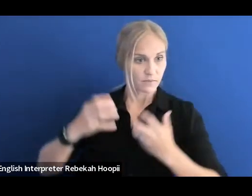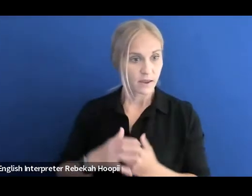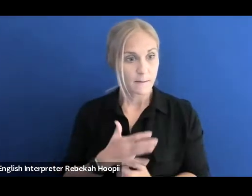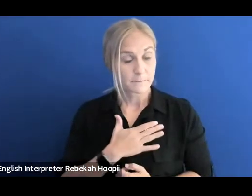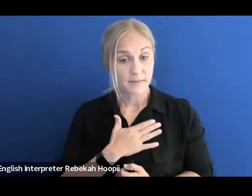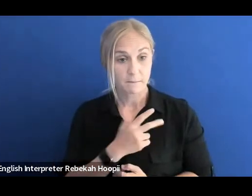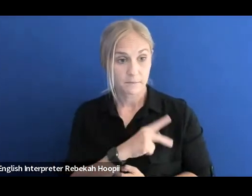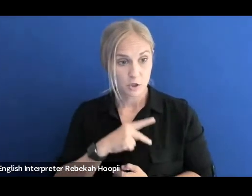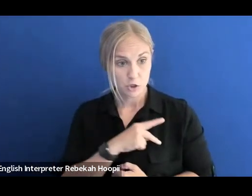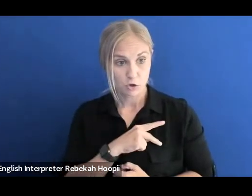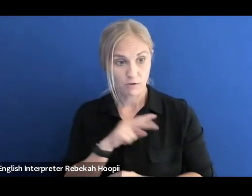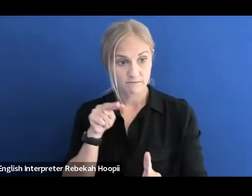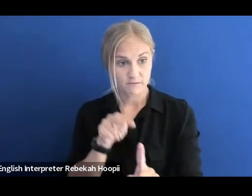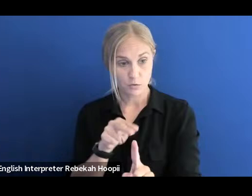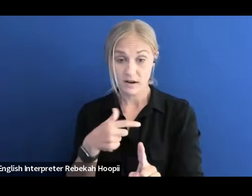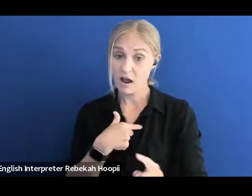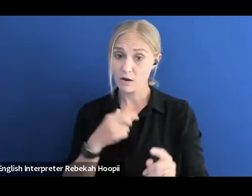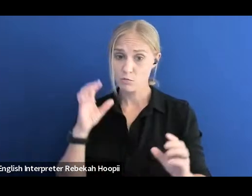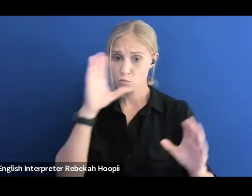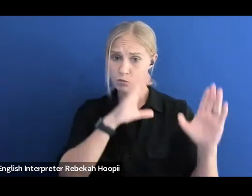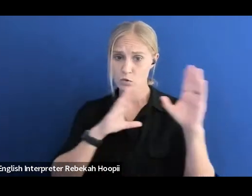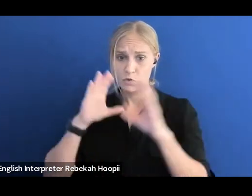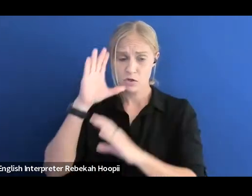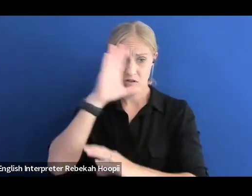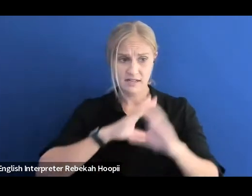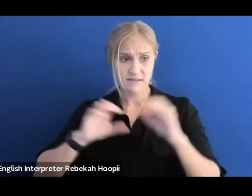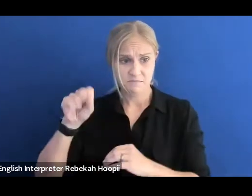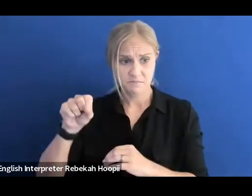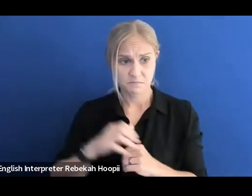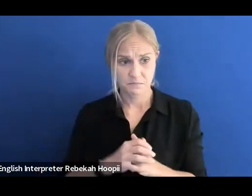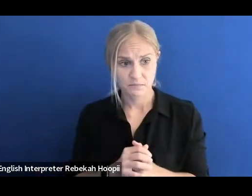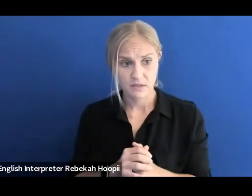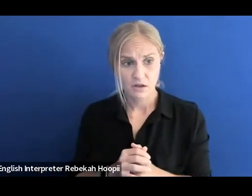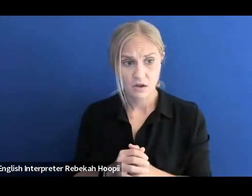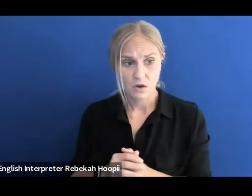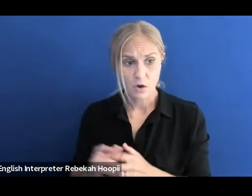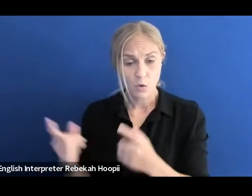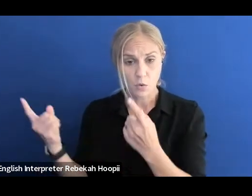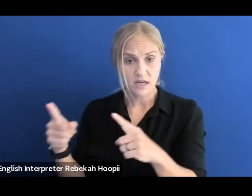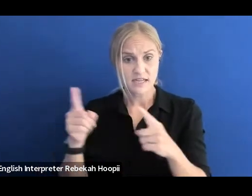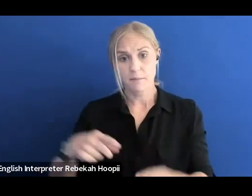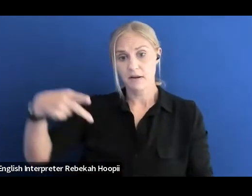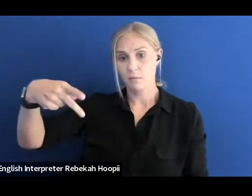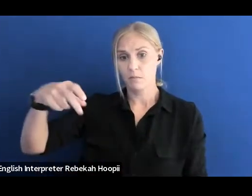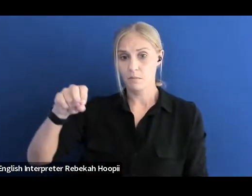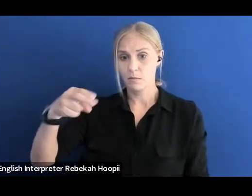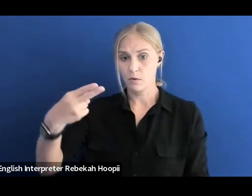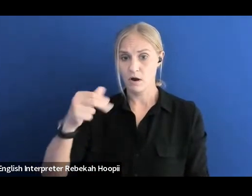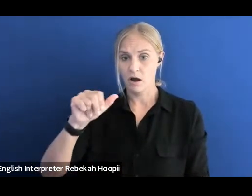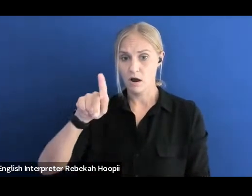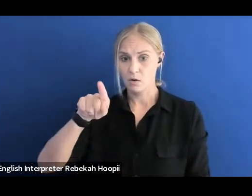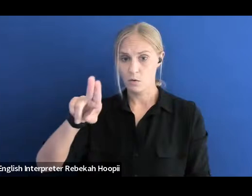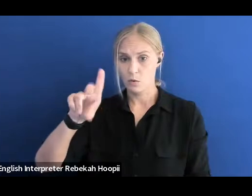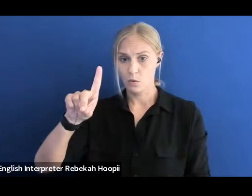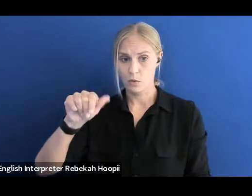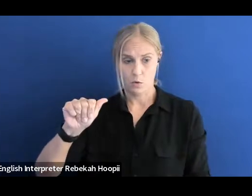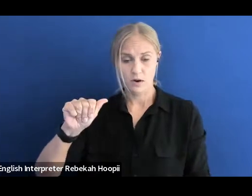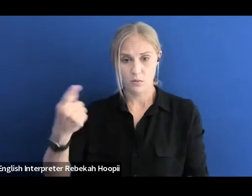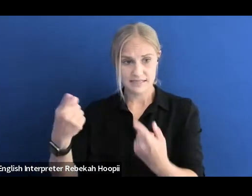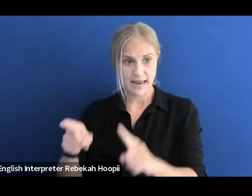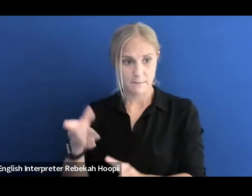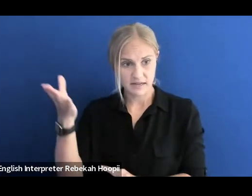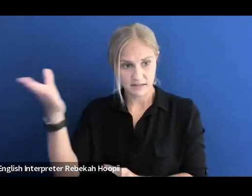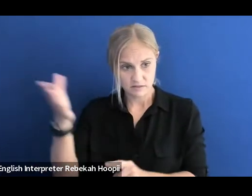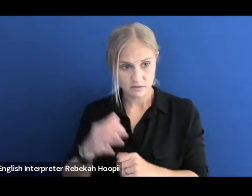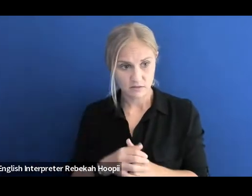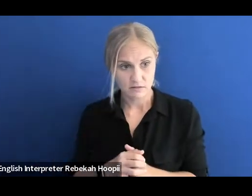homeborn, and I'm really worried about what is happening at Pōhakuloa and what can happen to my family as a result of this